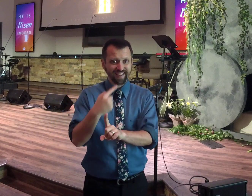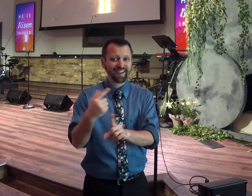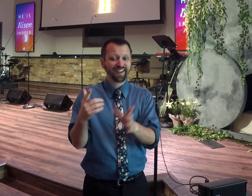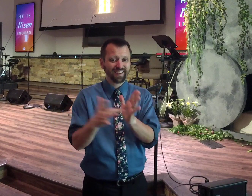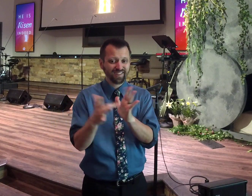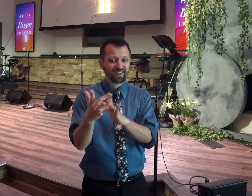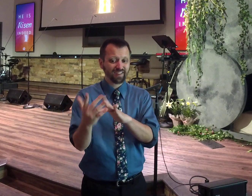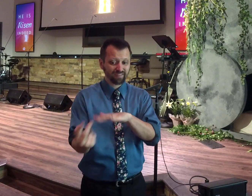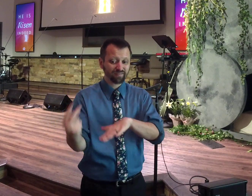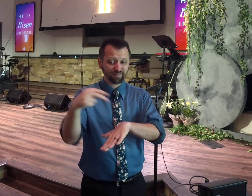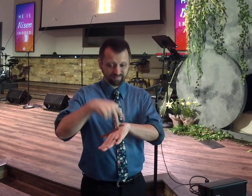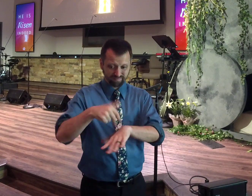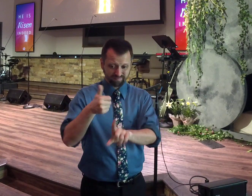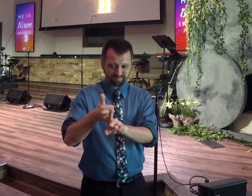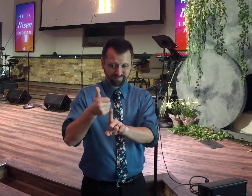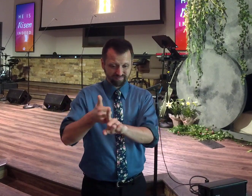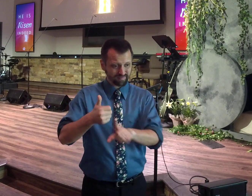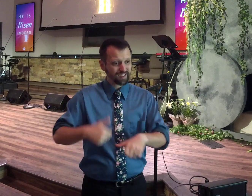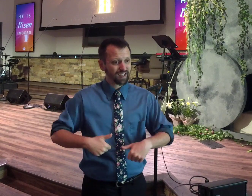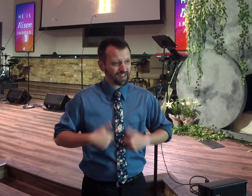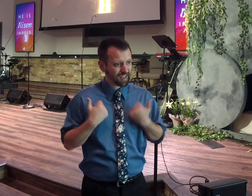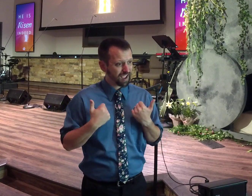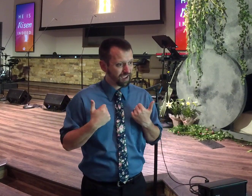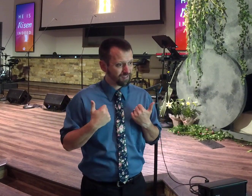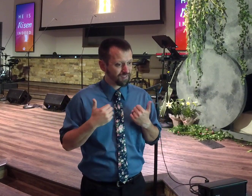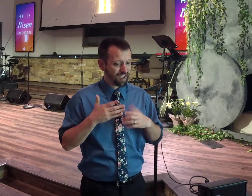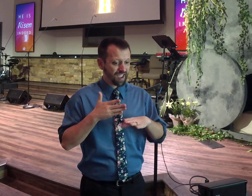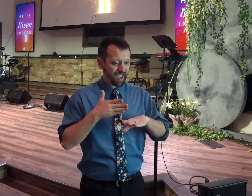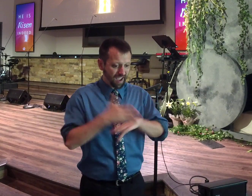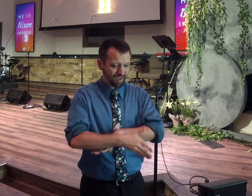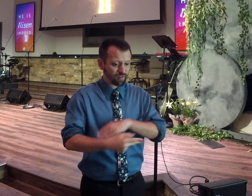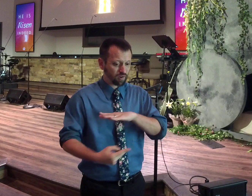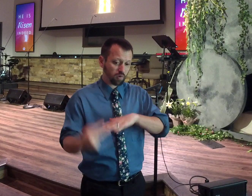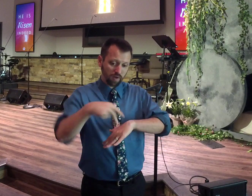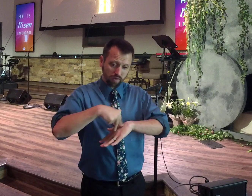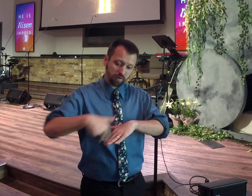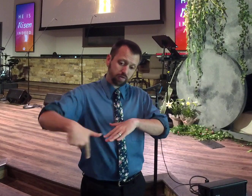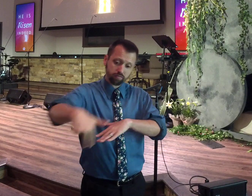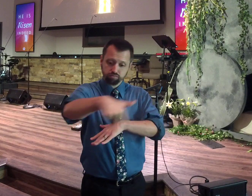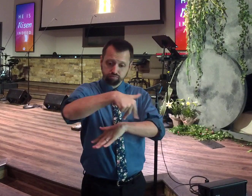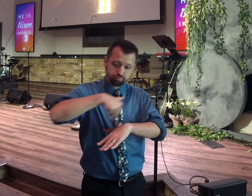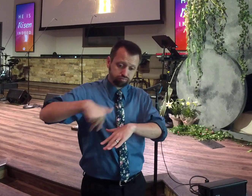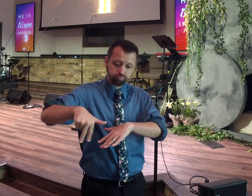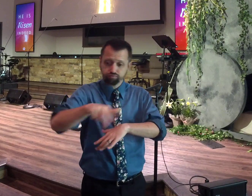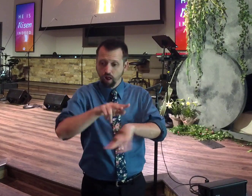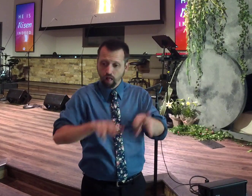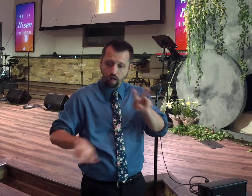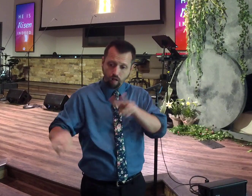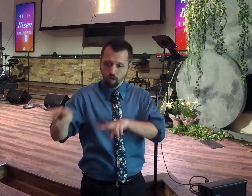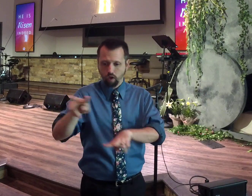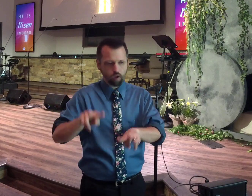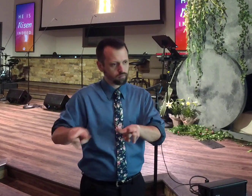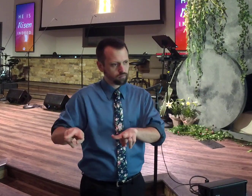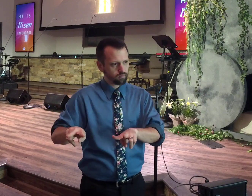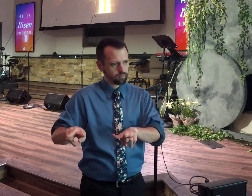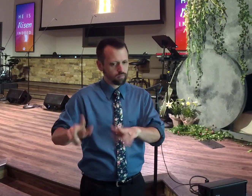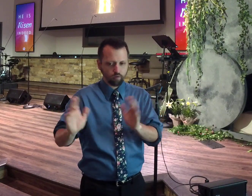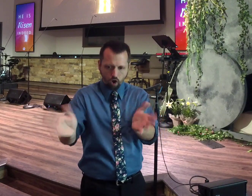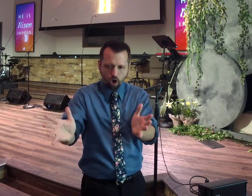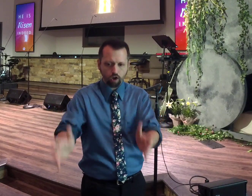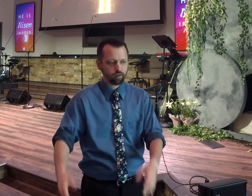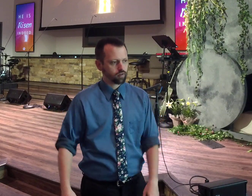was alive after he resurrected from the grave, because they had seen him, because they had talked with